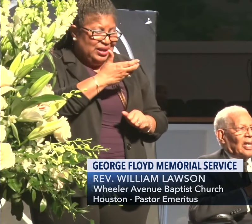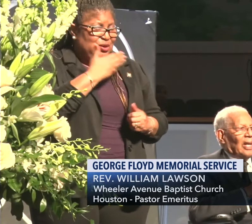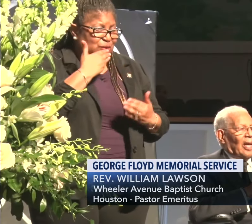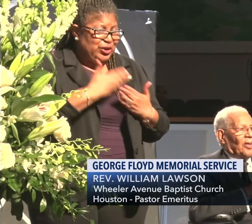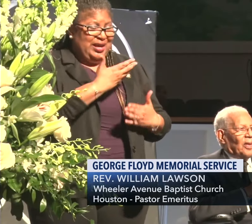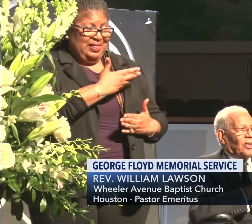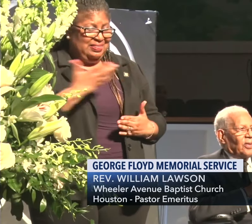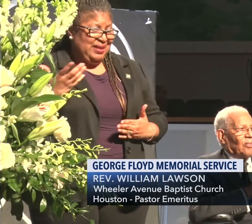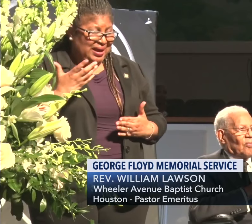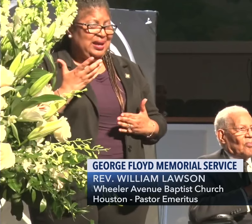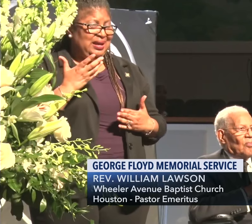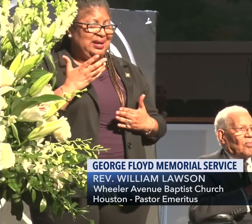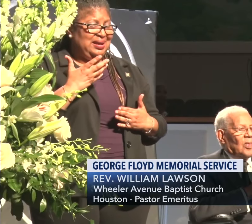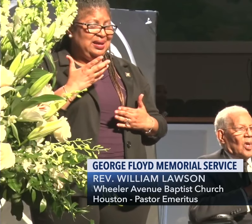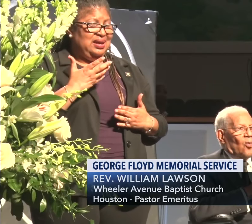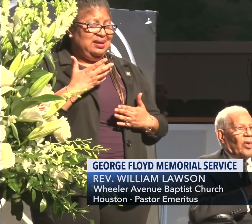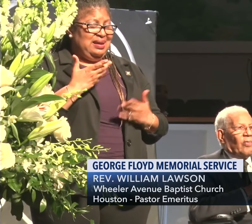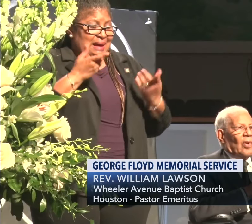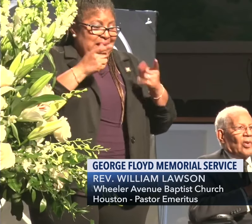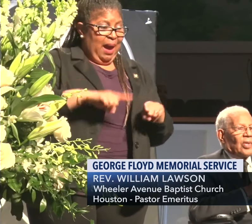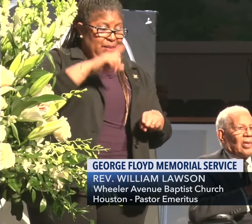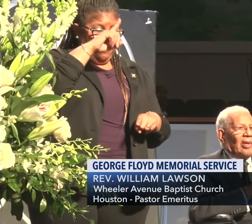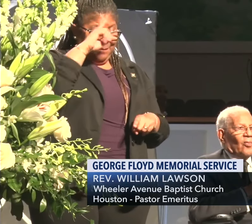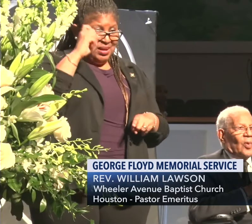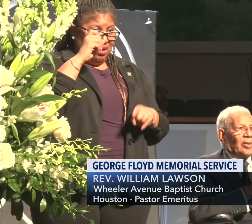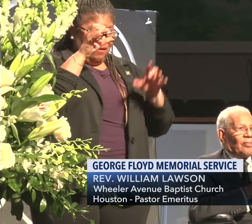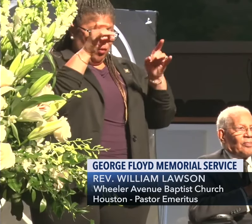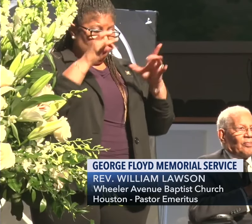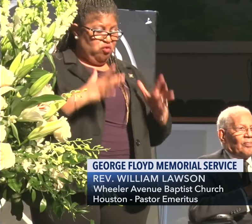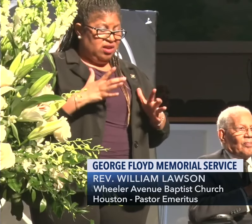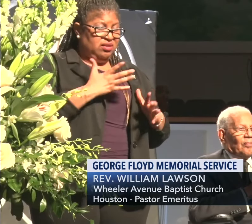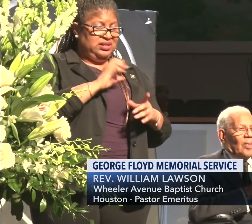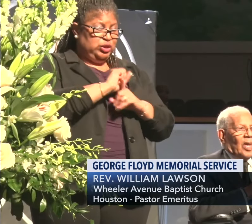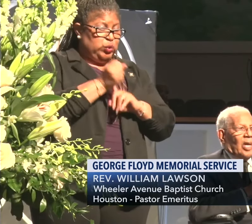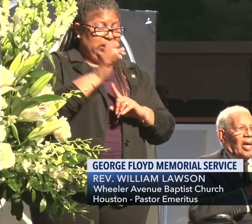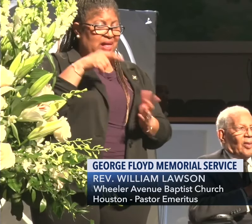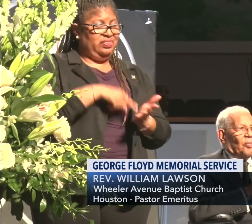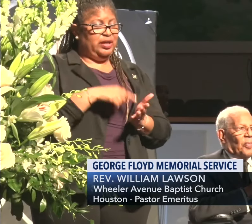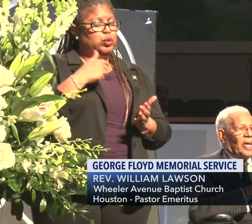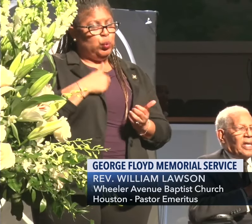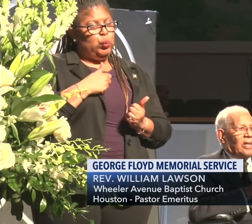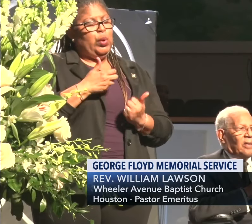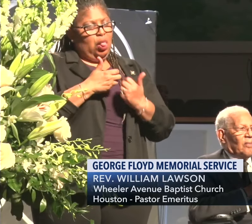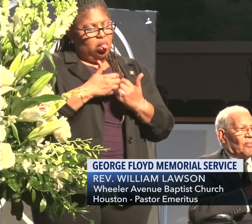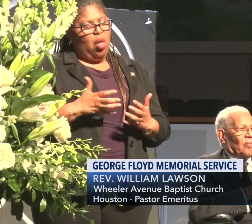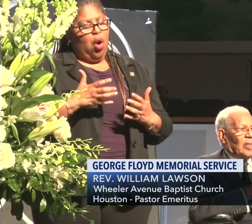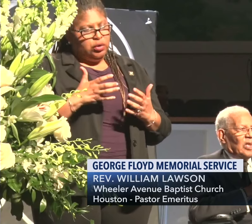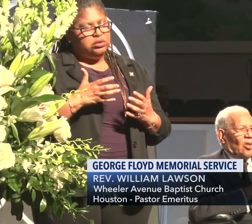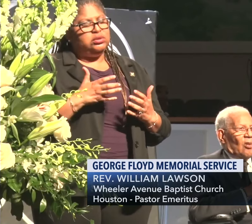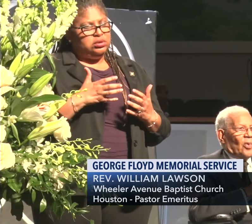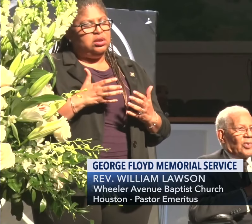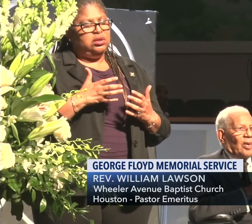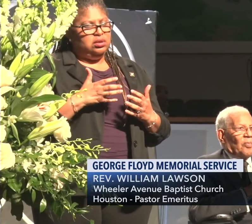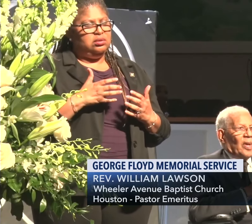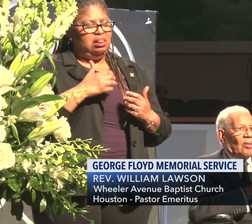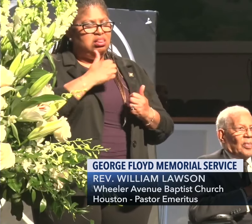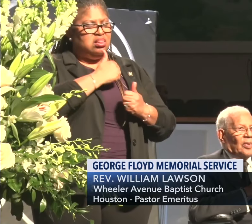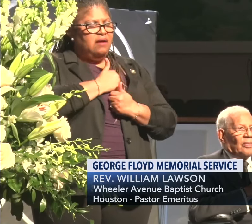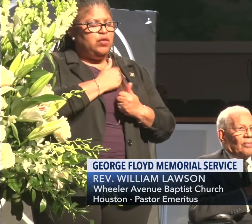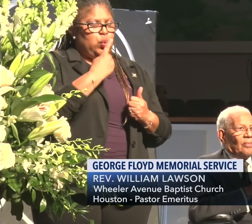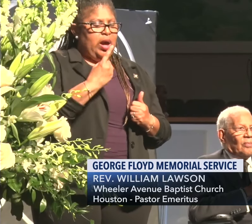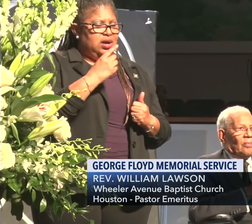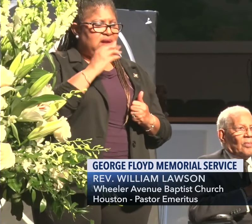of a tragedy like this? We've lost a loved one and the pain is almost